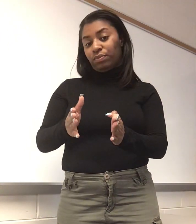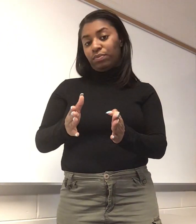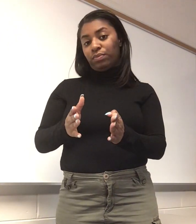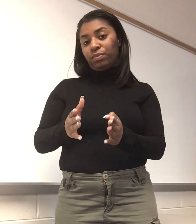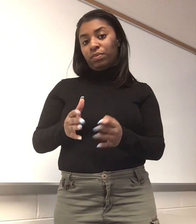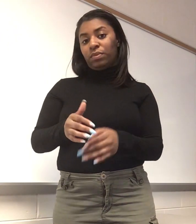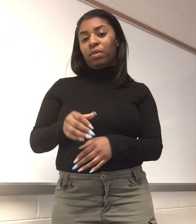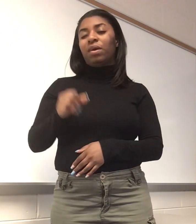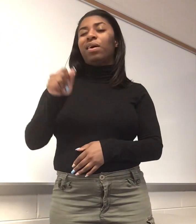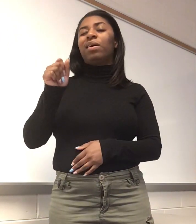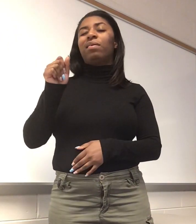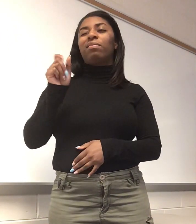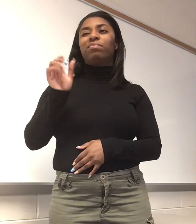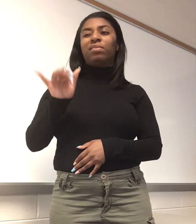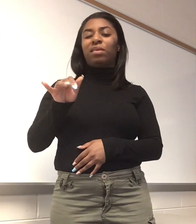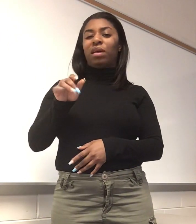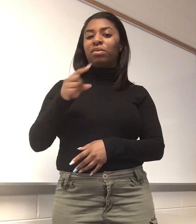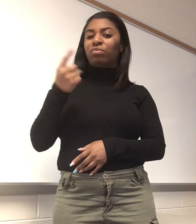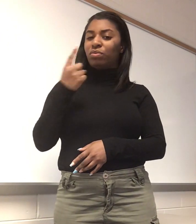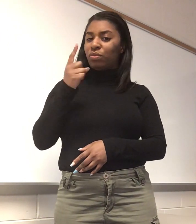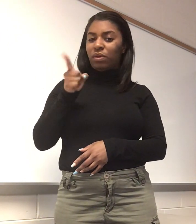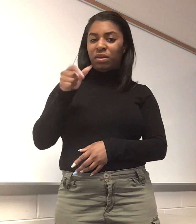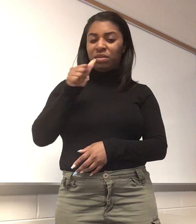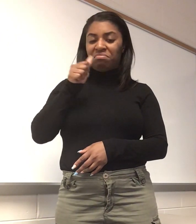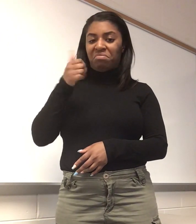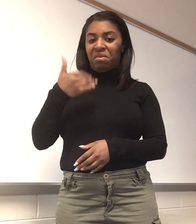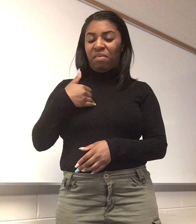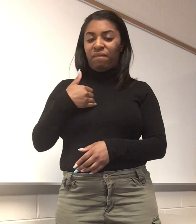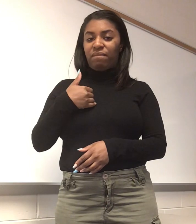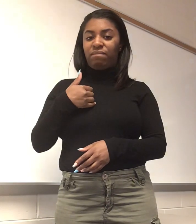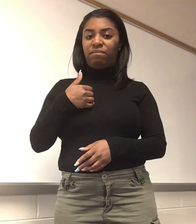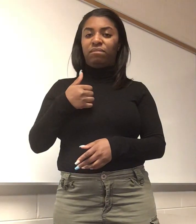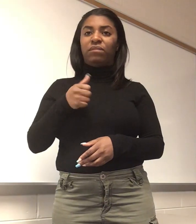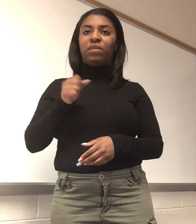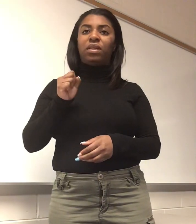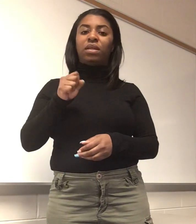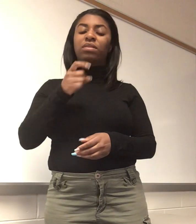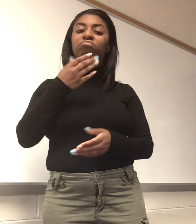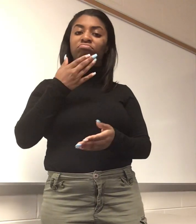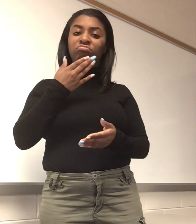you're right. I think he's kind of a tweener. I think he has elements of it. I think that's a good point. Hamza?